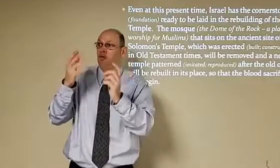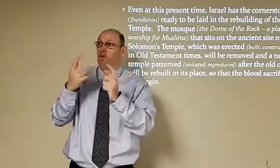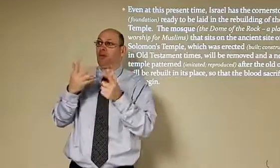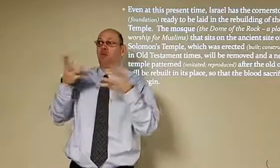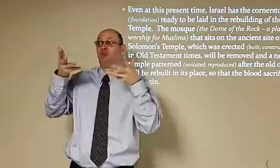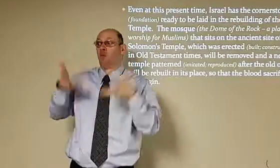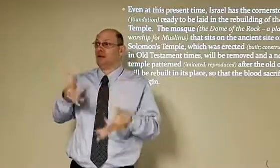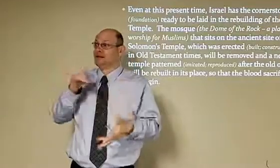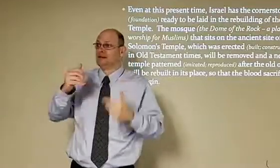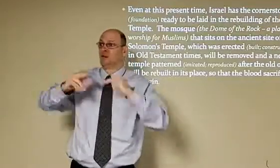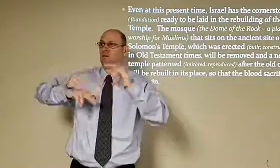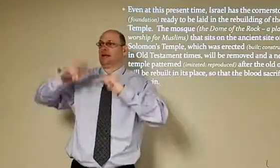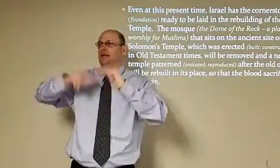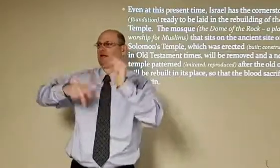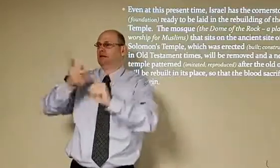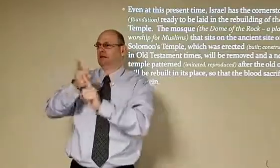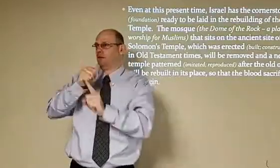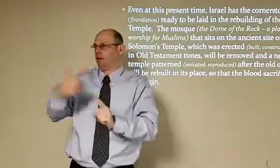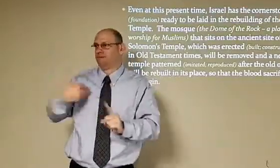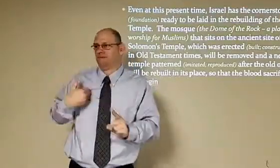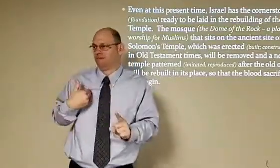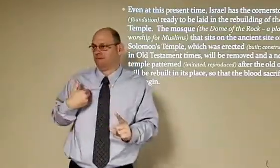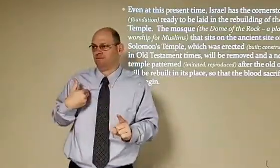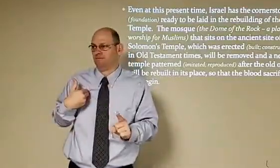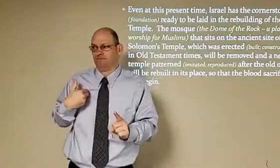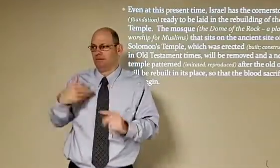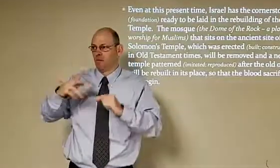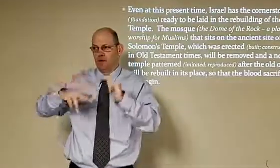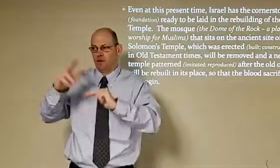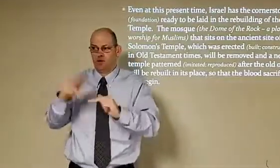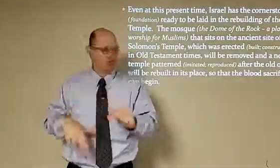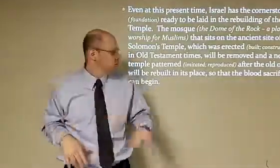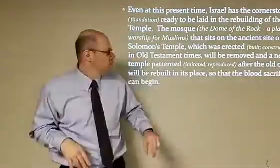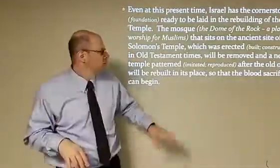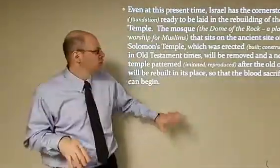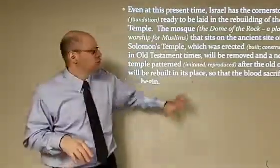is acceptable. Now they're waiting for the temple to be built.